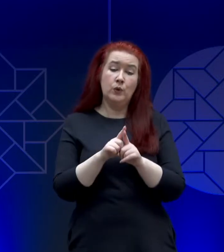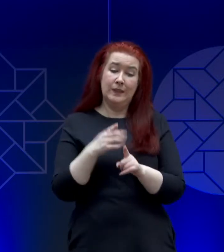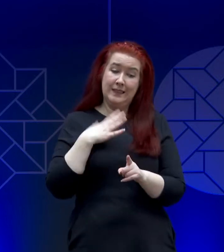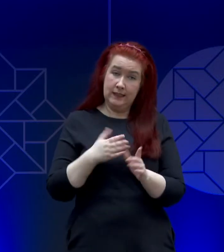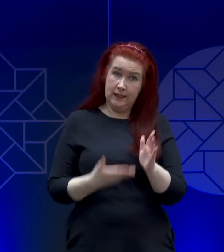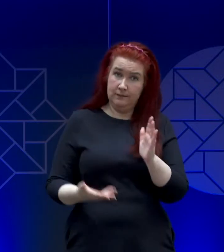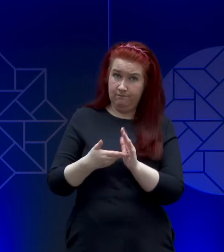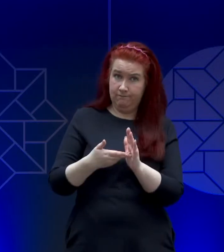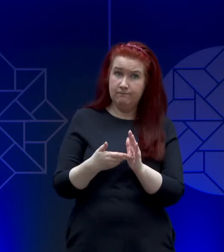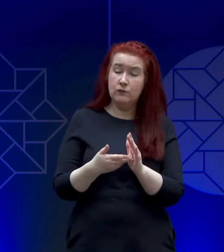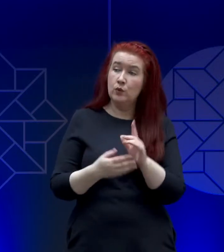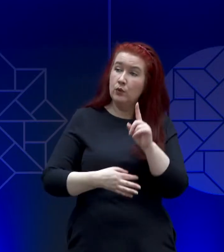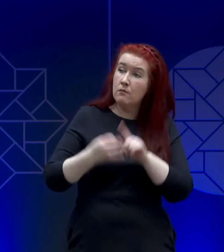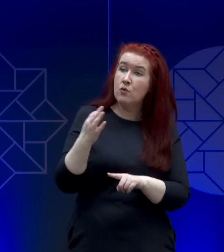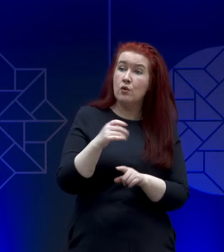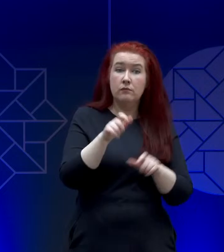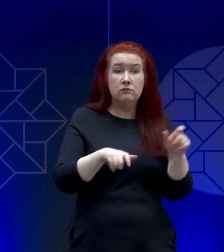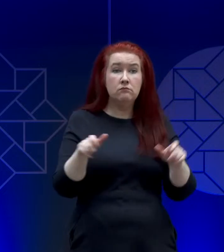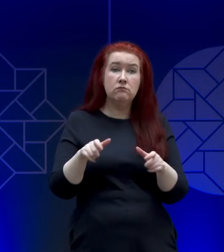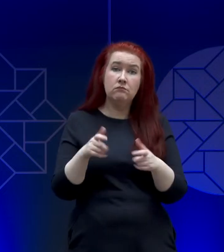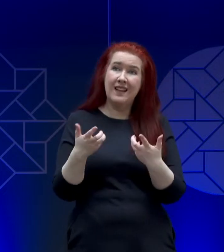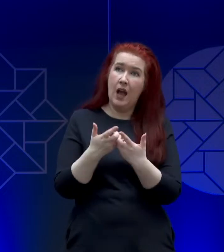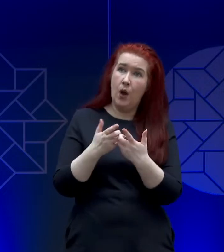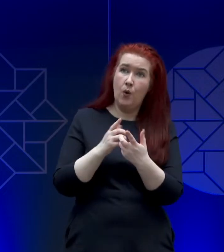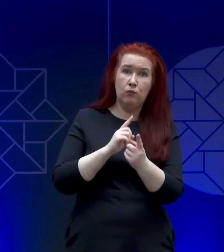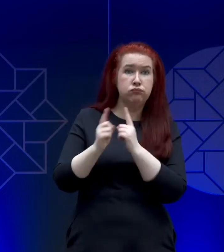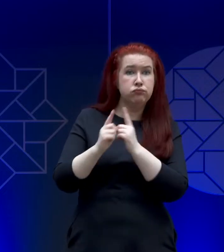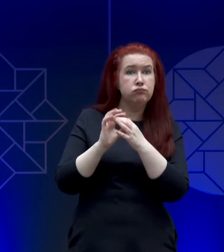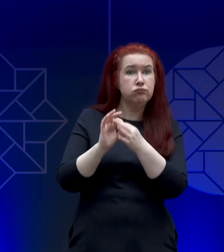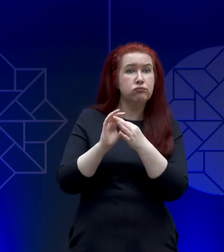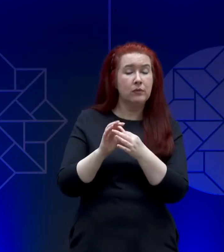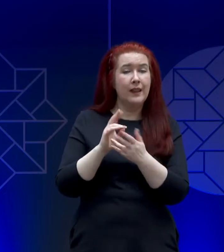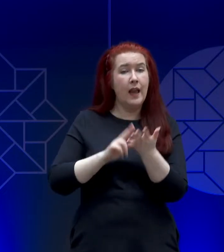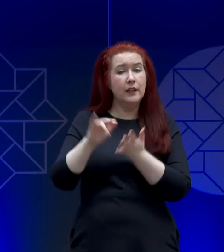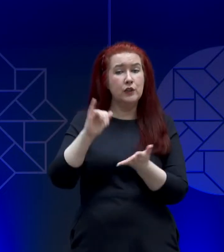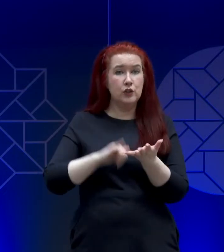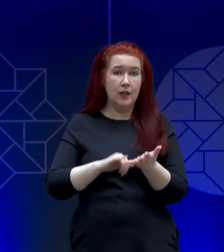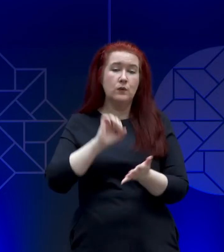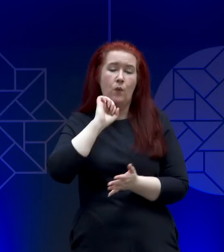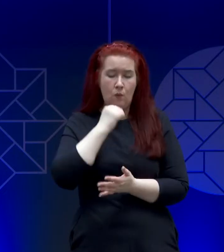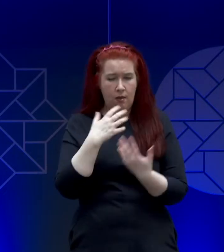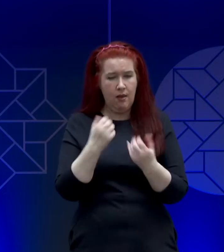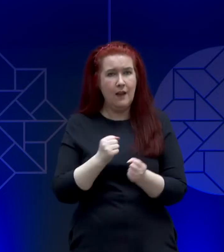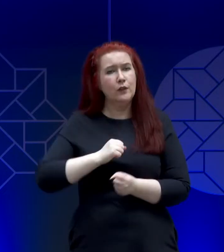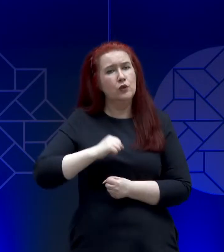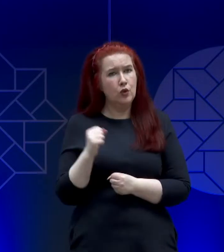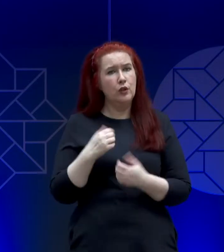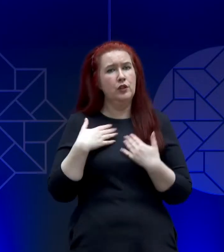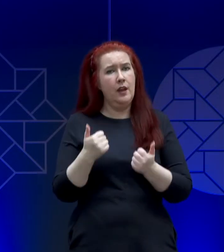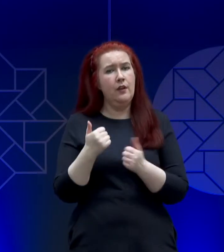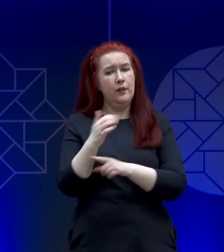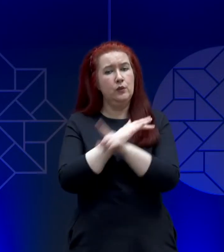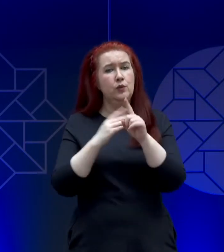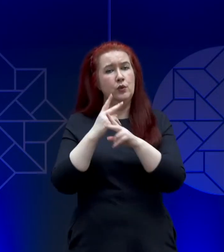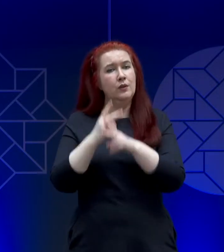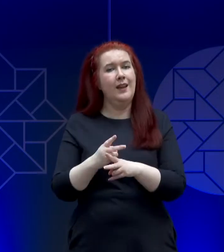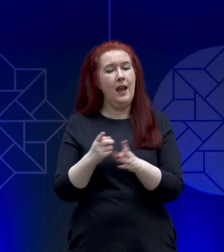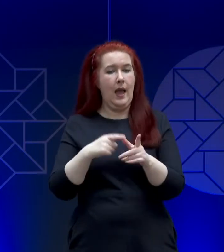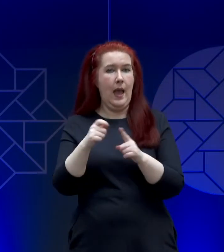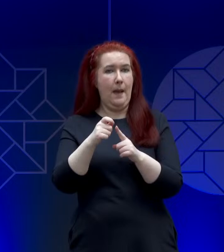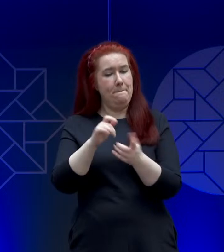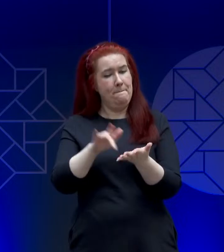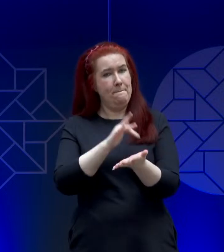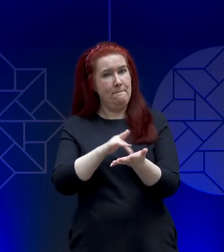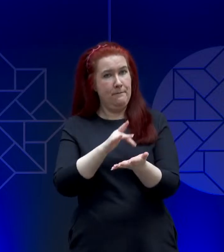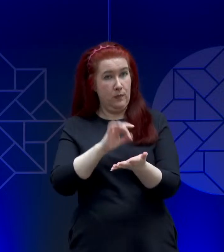to improve patients' interaction with the NHS, there will be a Scottish Health and Social Care app.